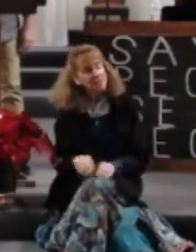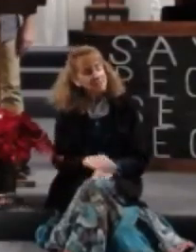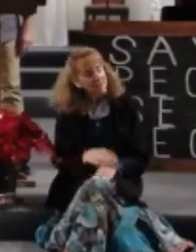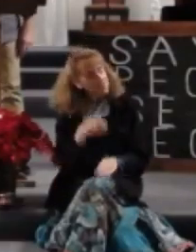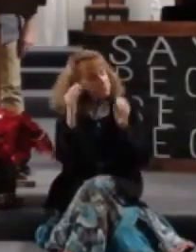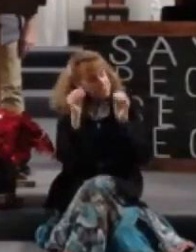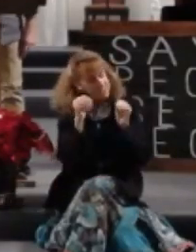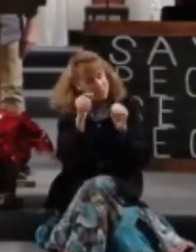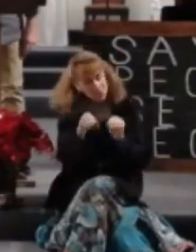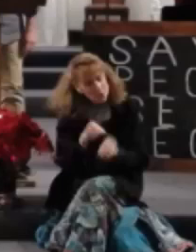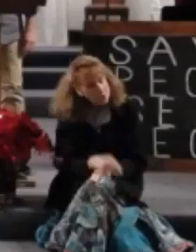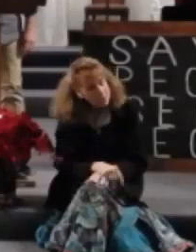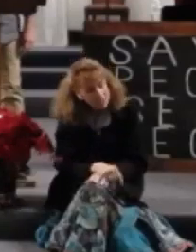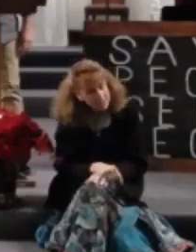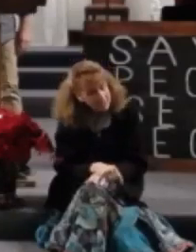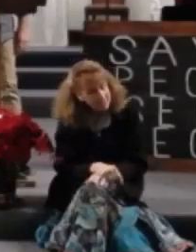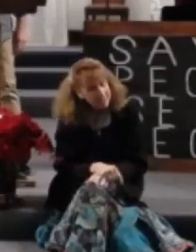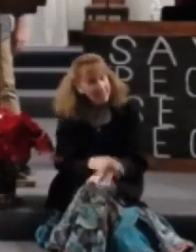The law of Moses